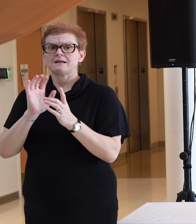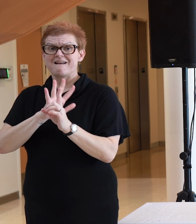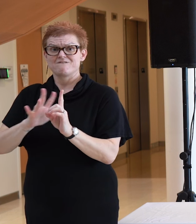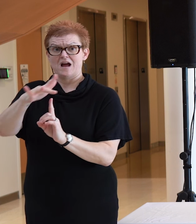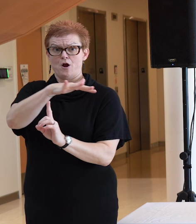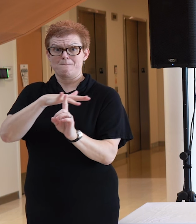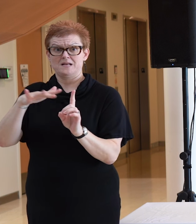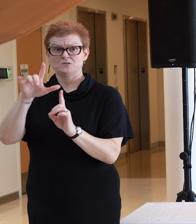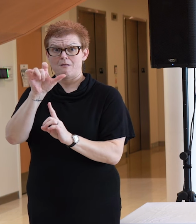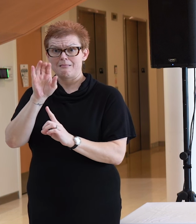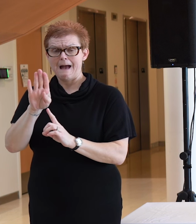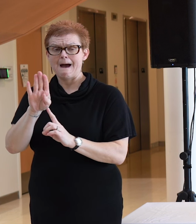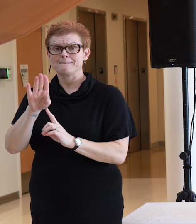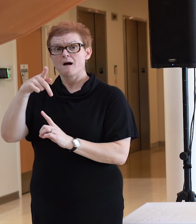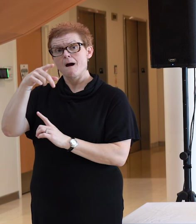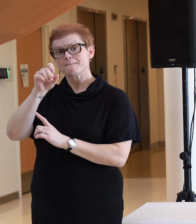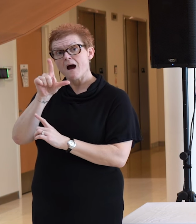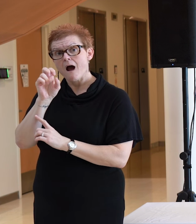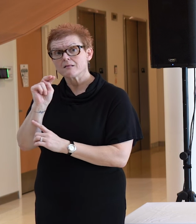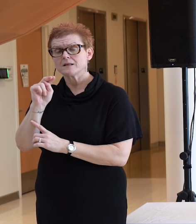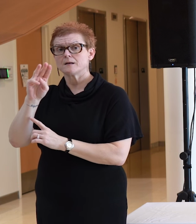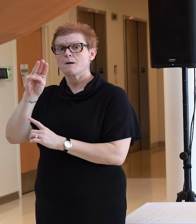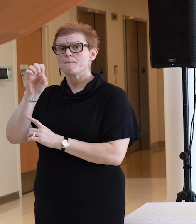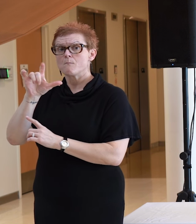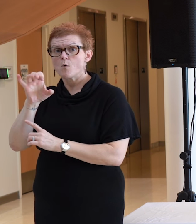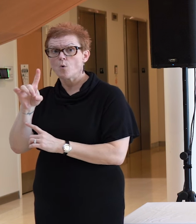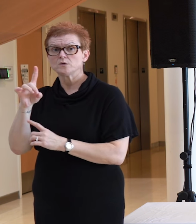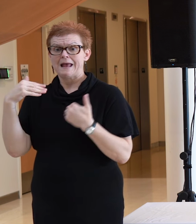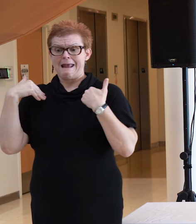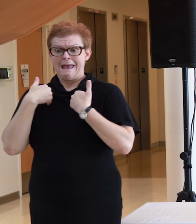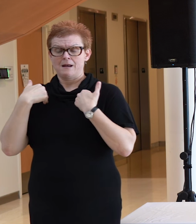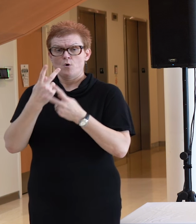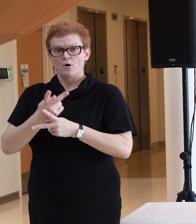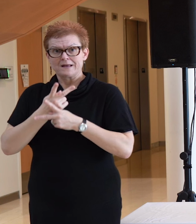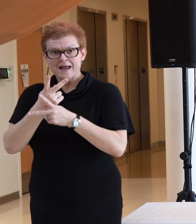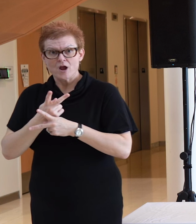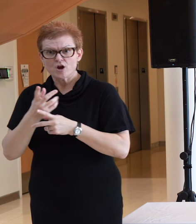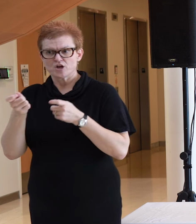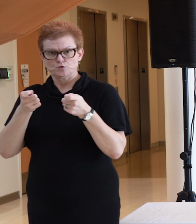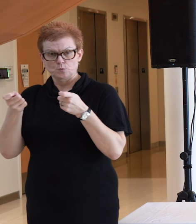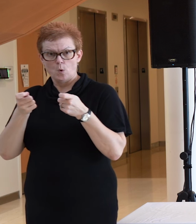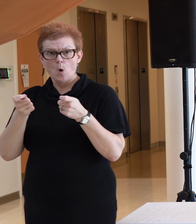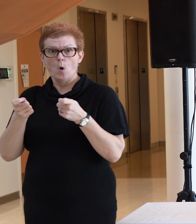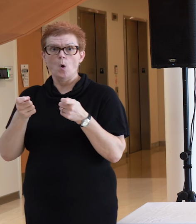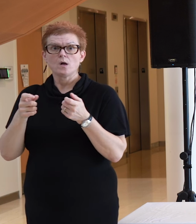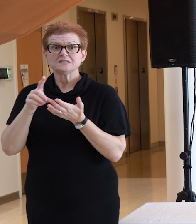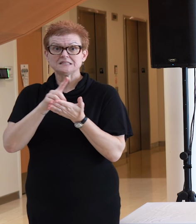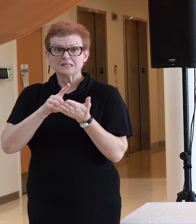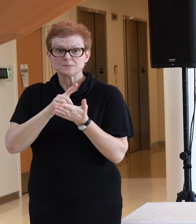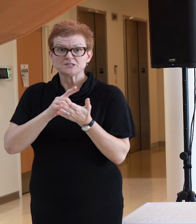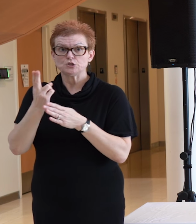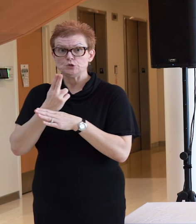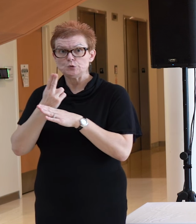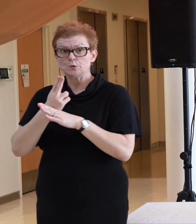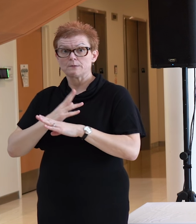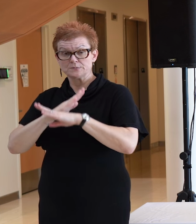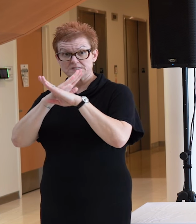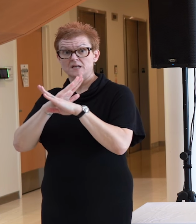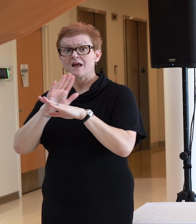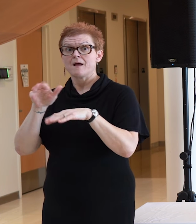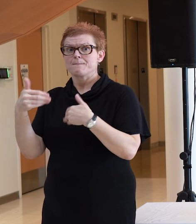including pollen and mold and lead testing, animal care and control and vector control, substance use prevention, provide health care